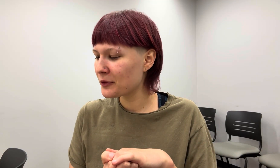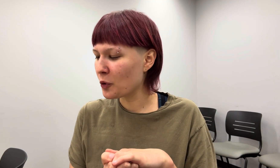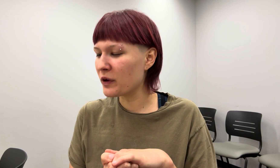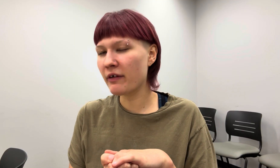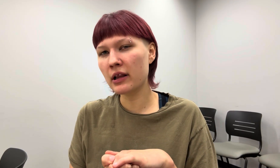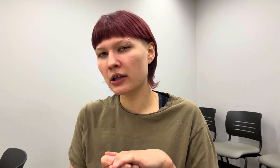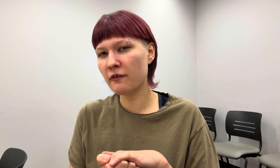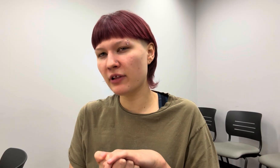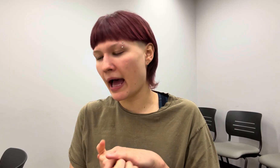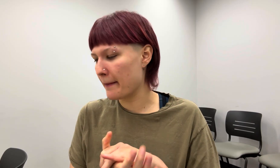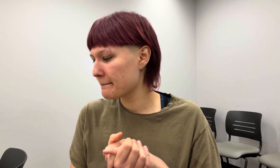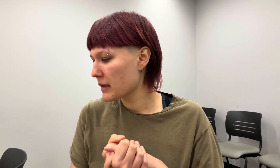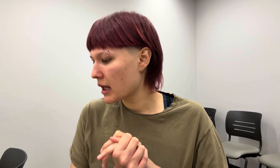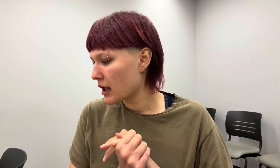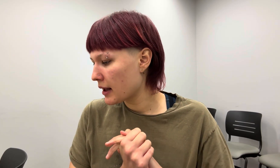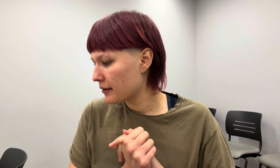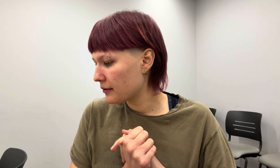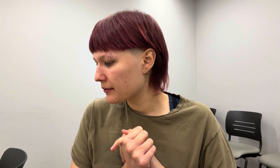we fell a little flat.